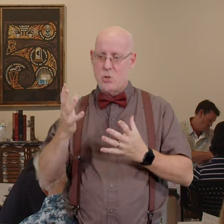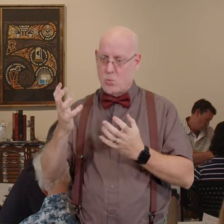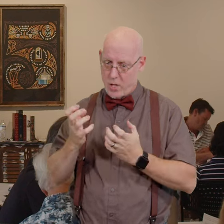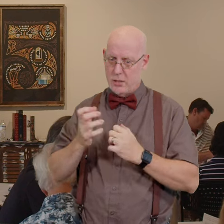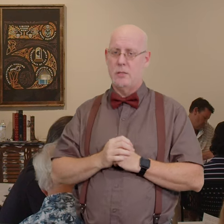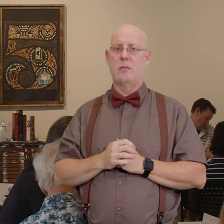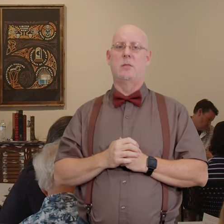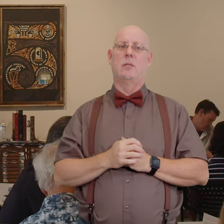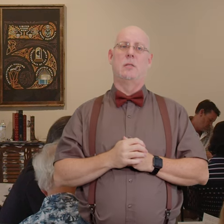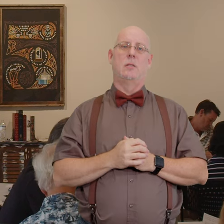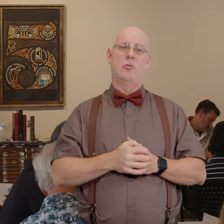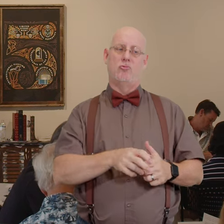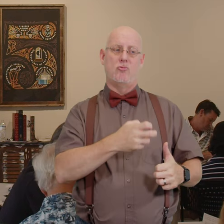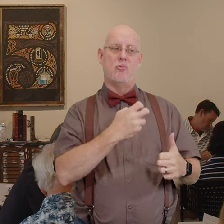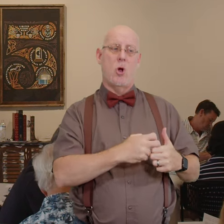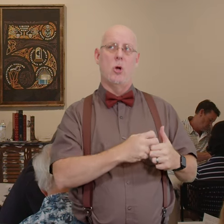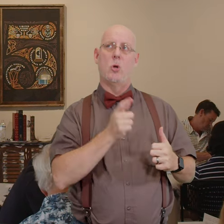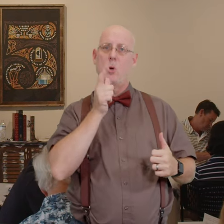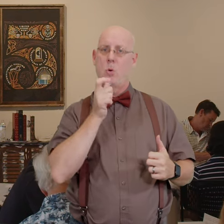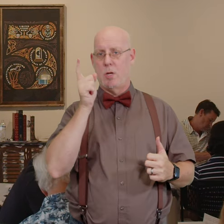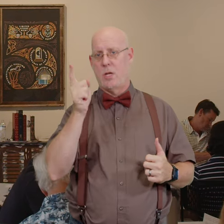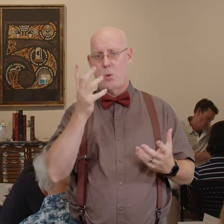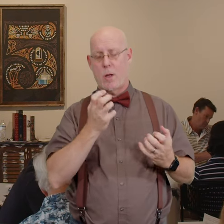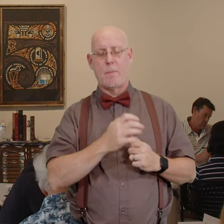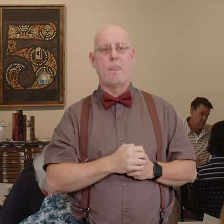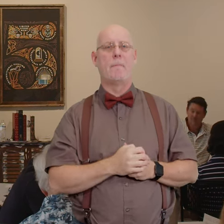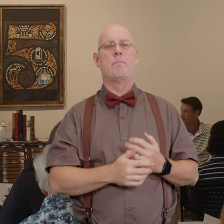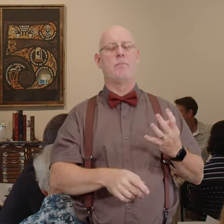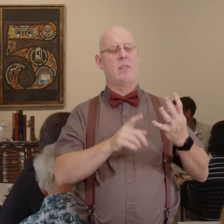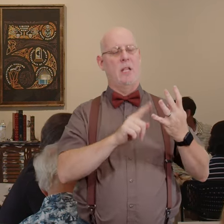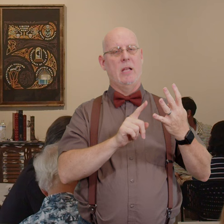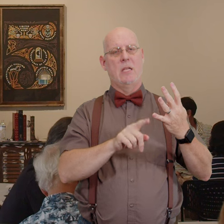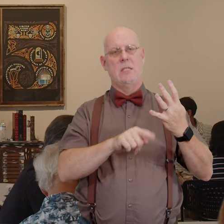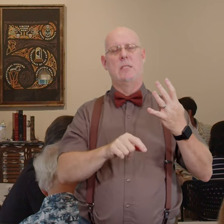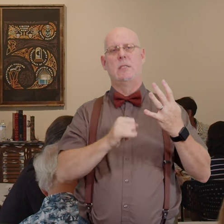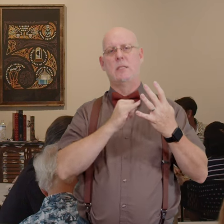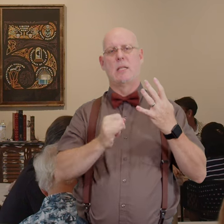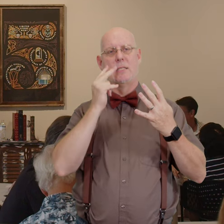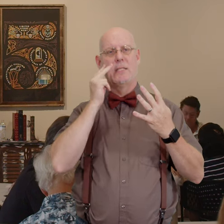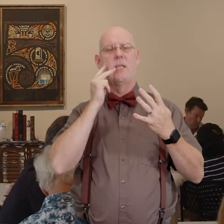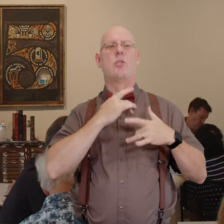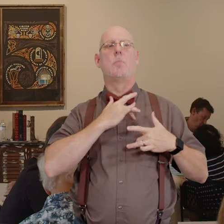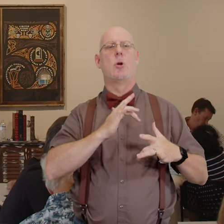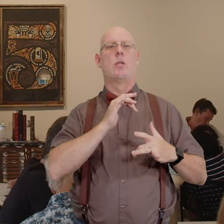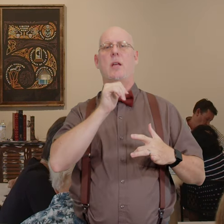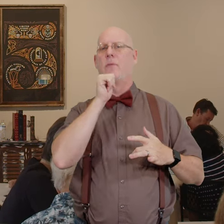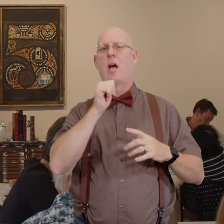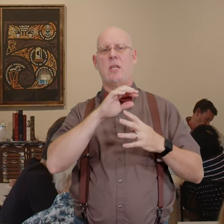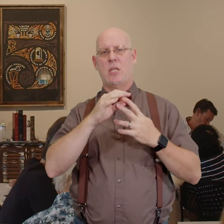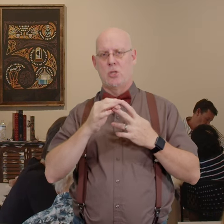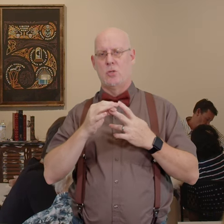or who he wills, and he hardens whom he wills. And then finally, the last that you see here is the mercy